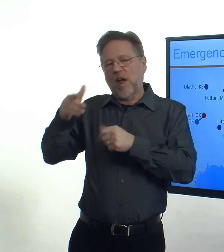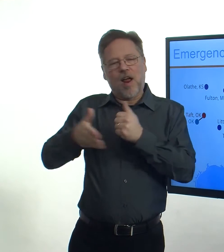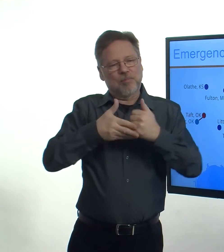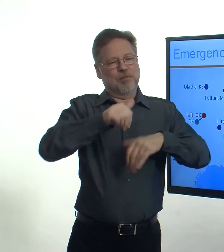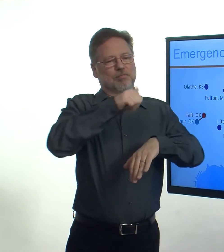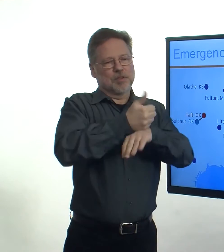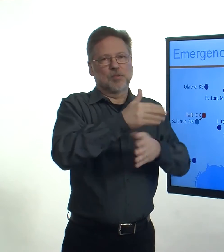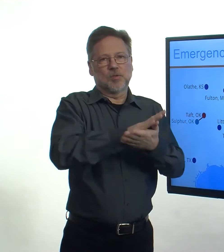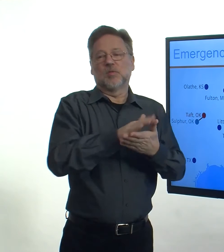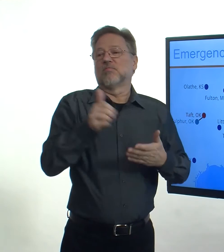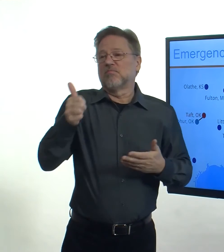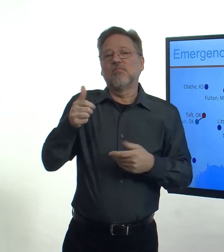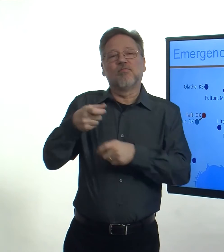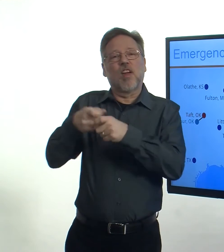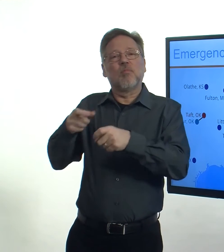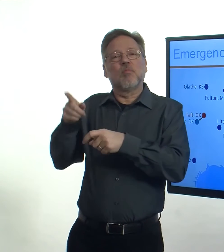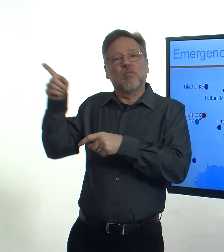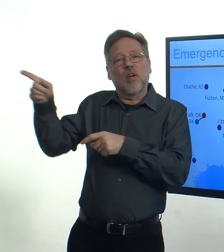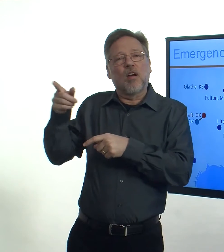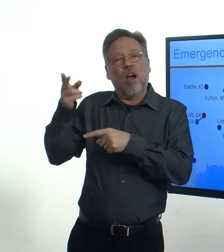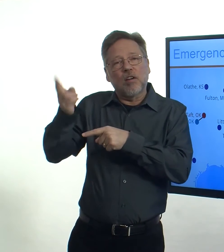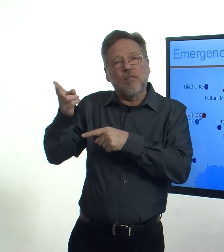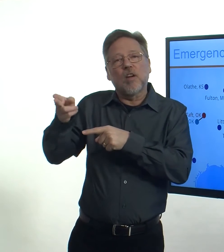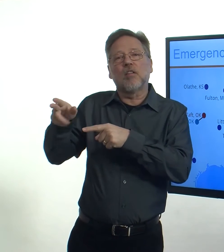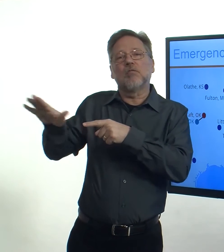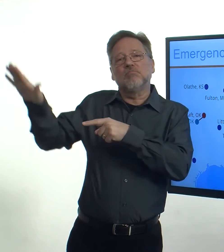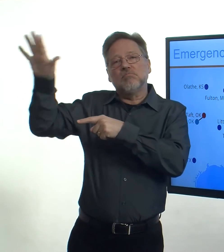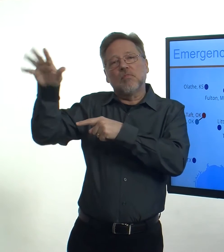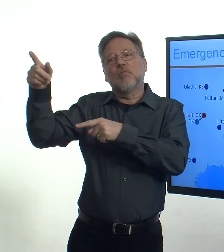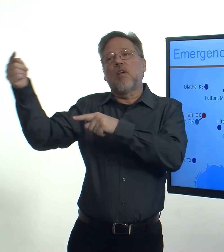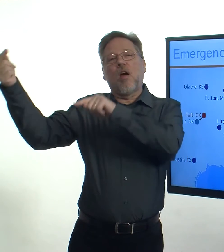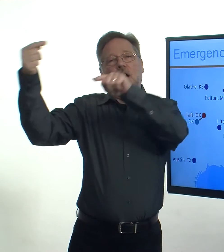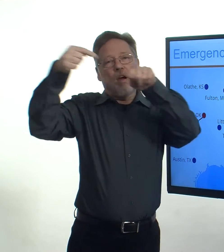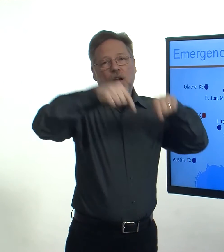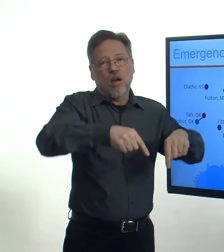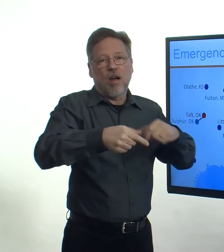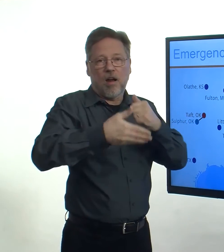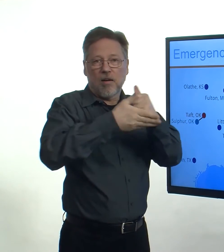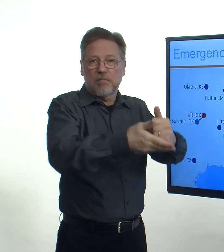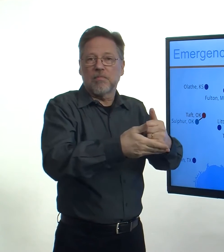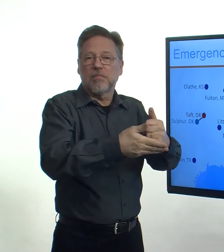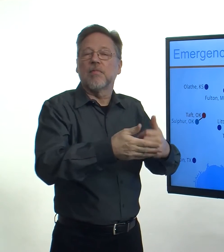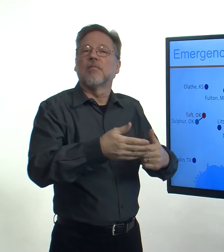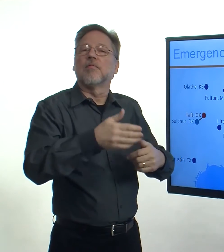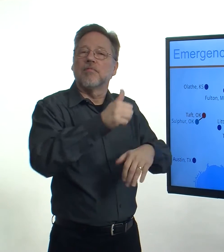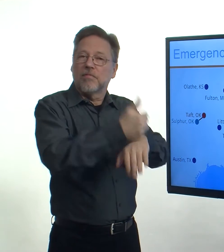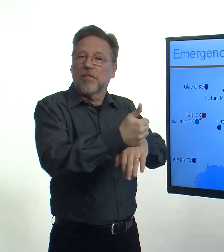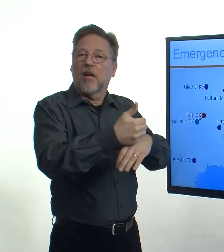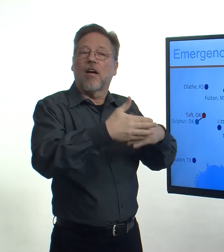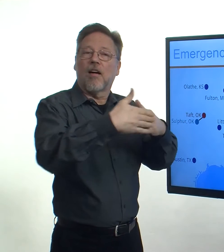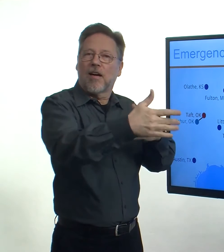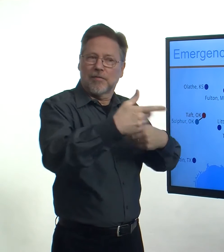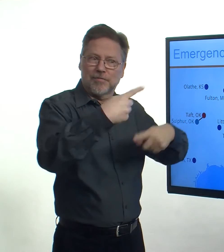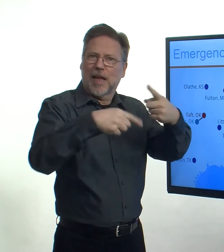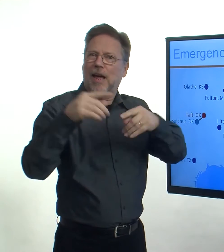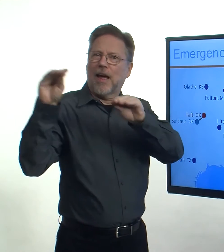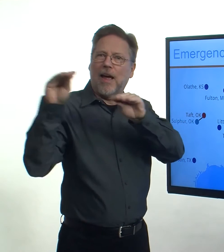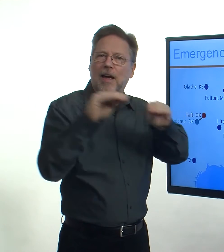of the school's founders were from the Hartford area and came just to help the school get started, would diverge over